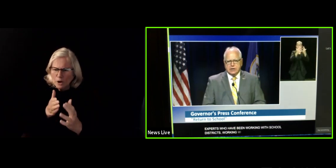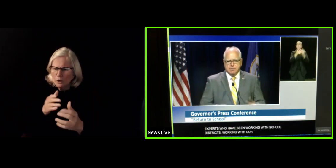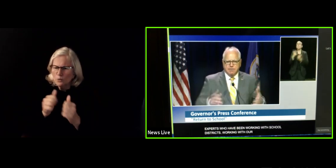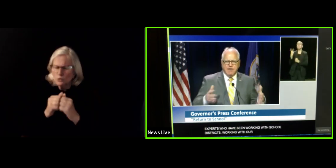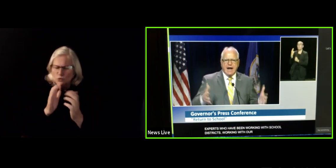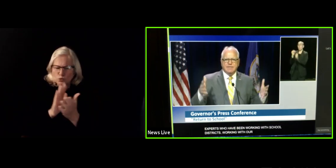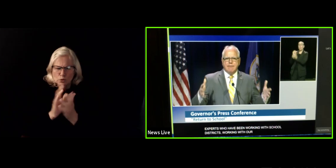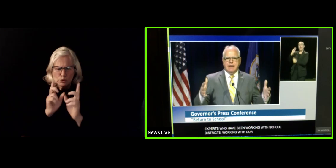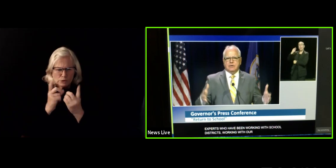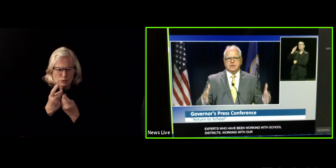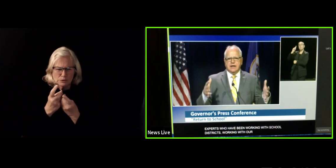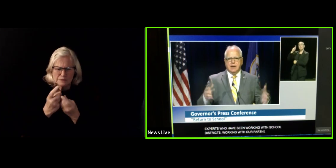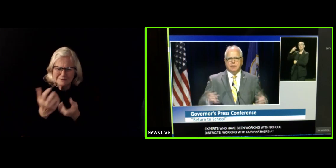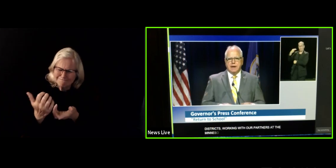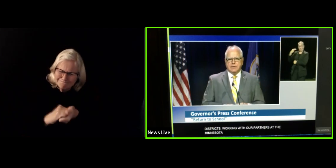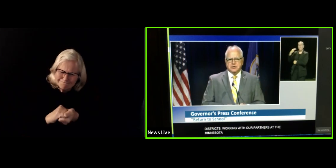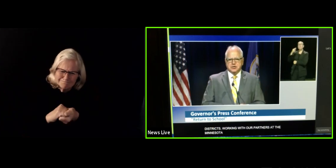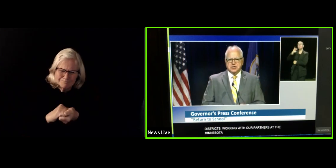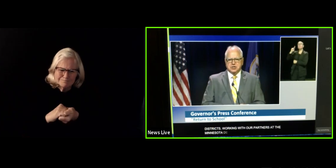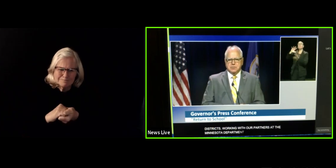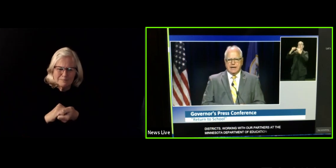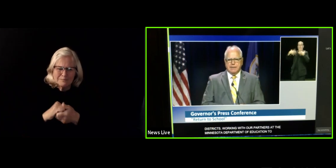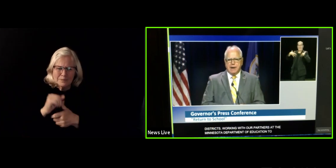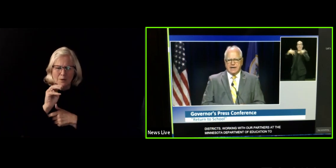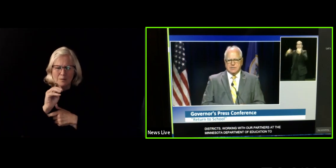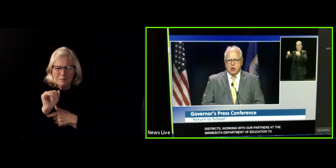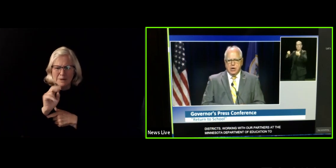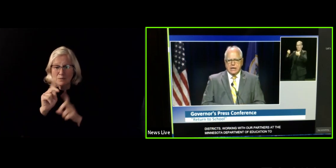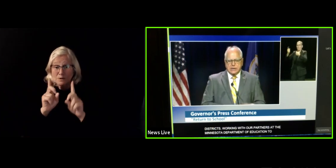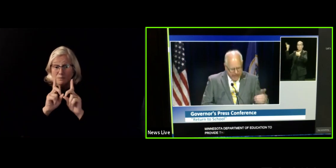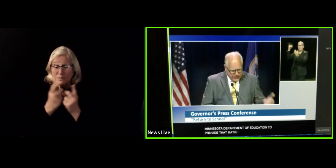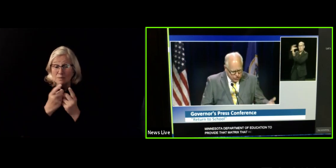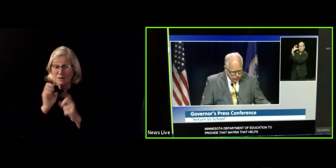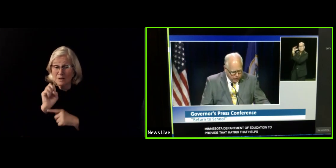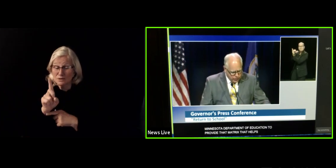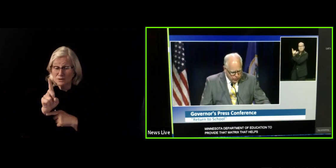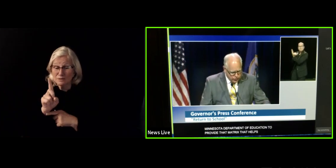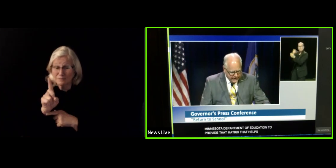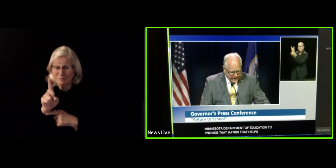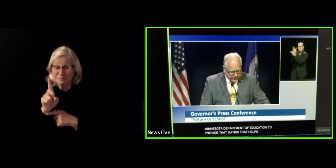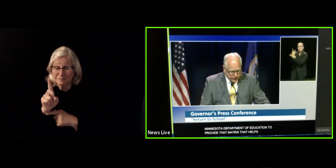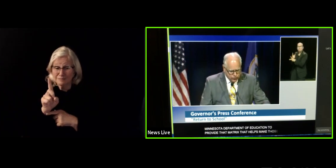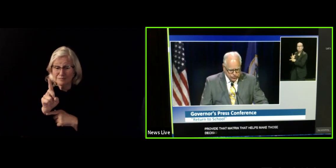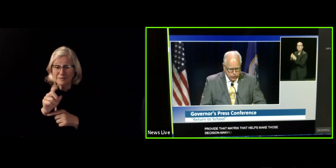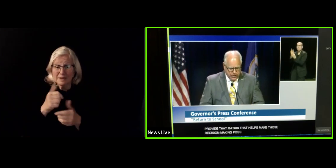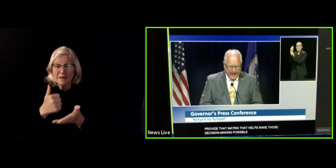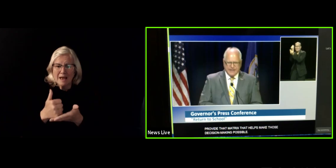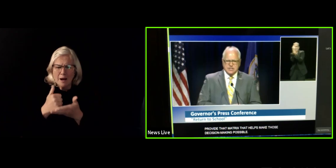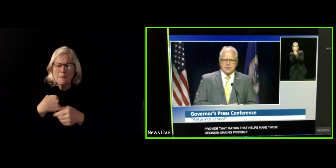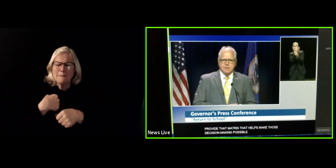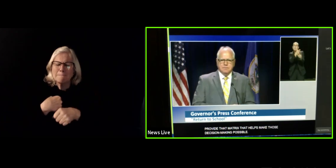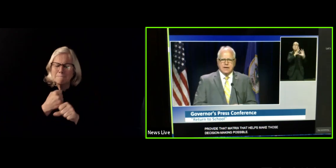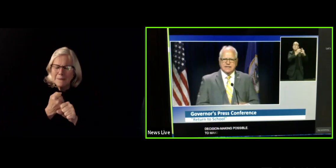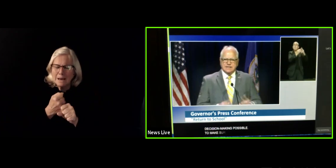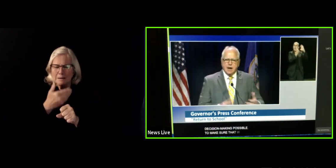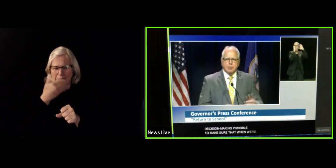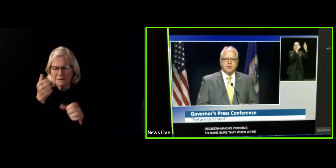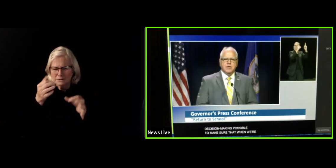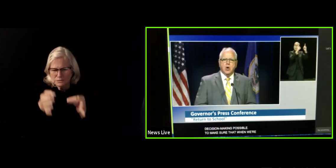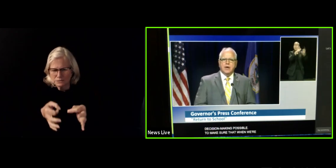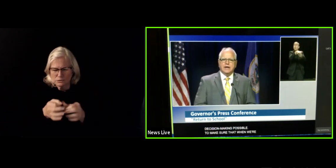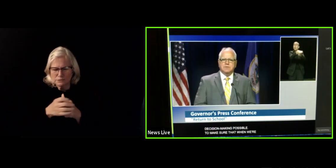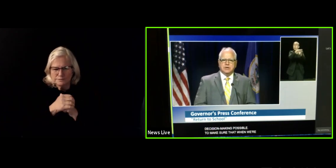to provide that matrix that helps make those decision-making possible, to make sure that when we're doing that, that local school guidance is coupled